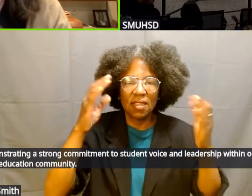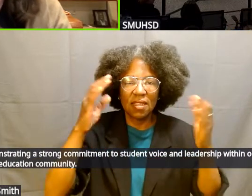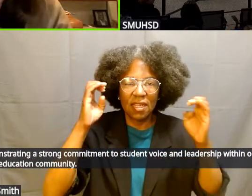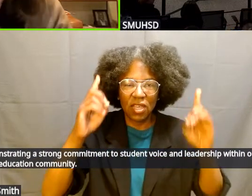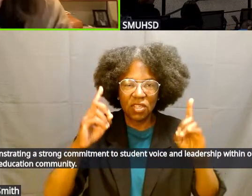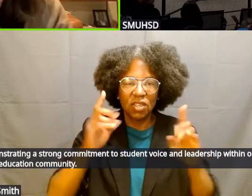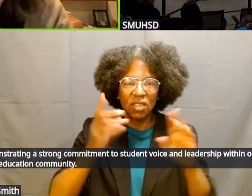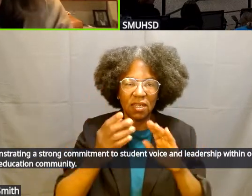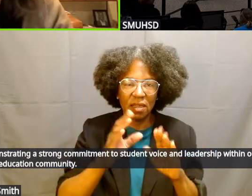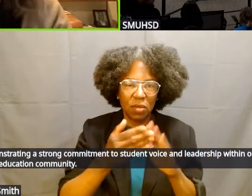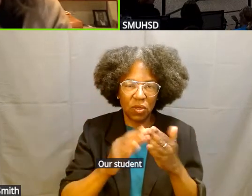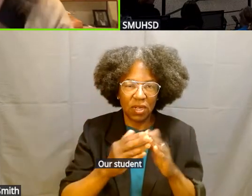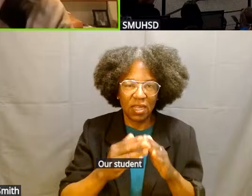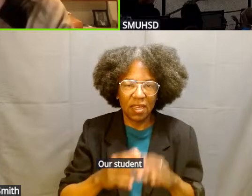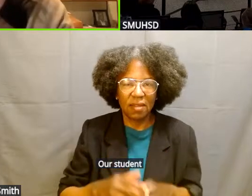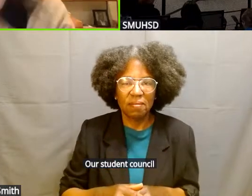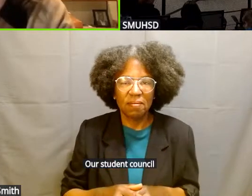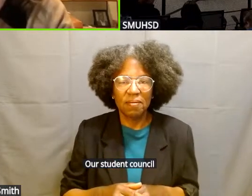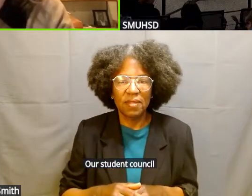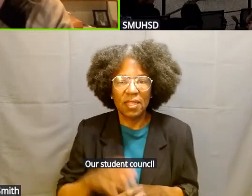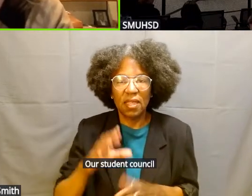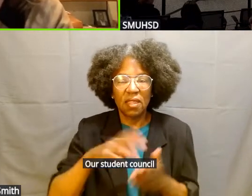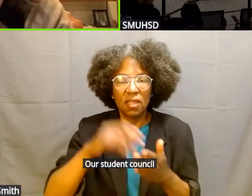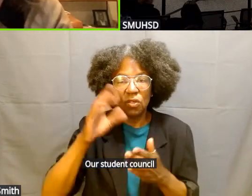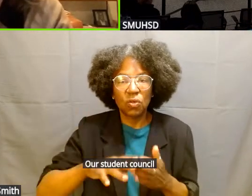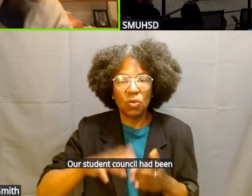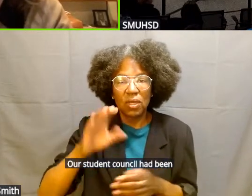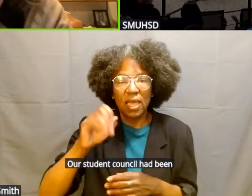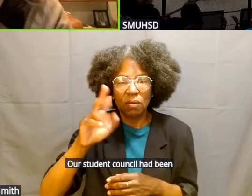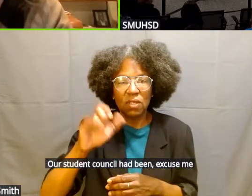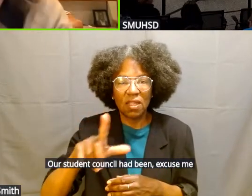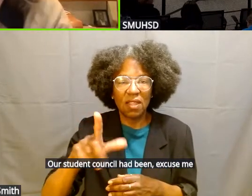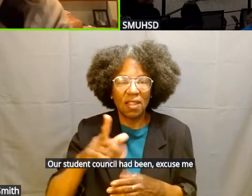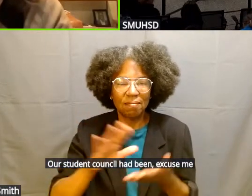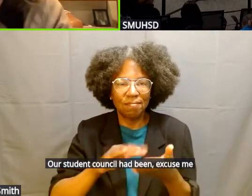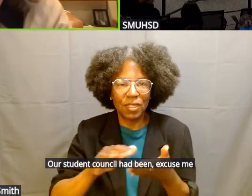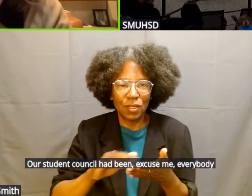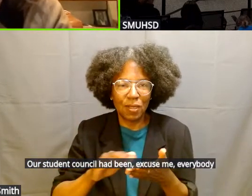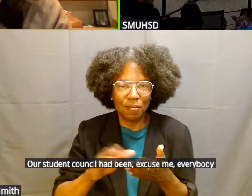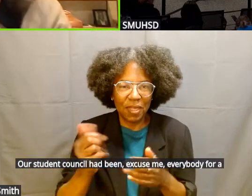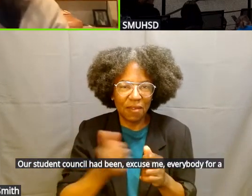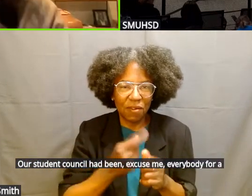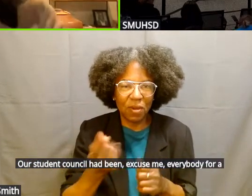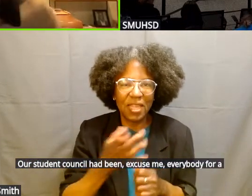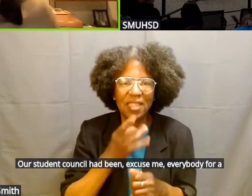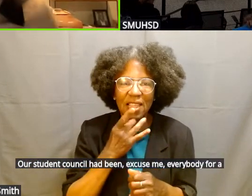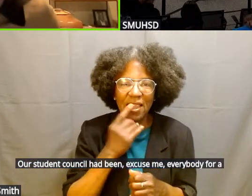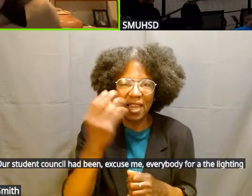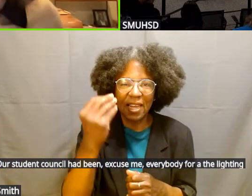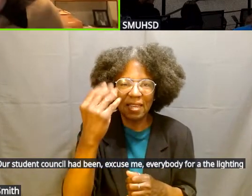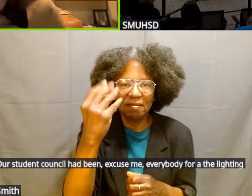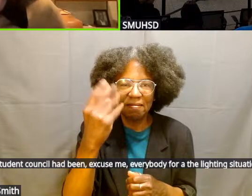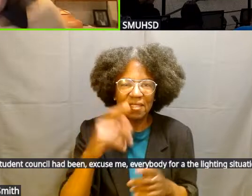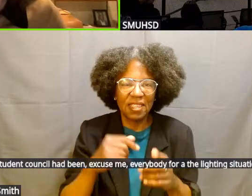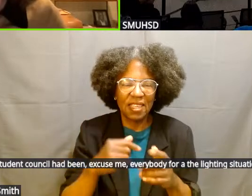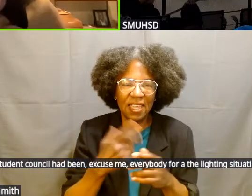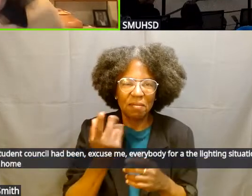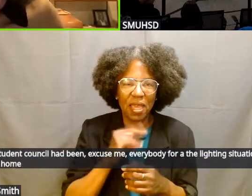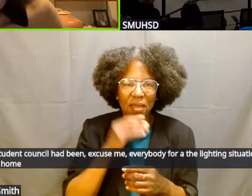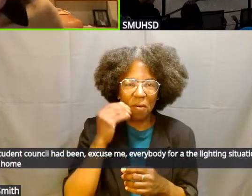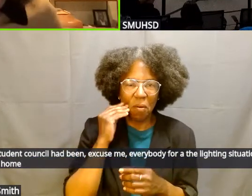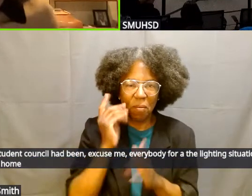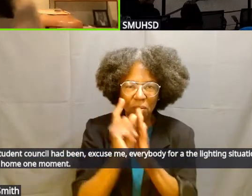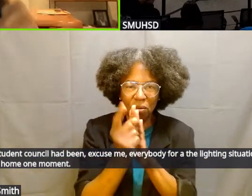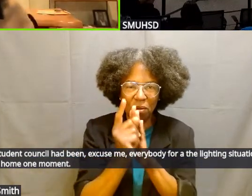student council had been, excuse me, everybody, for the lighting situation in my home. One moment.